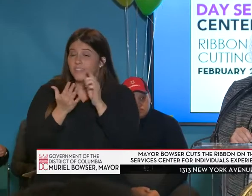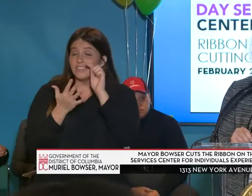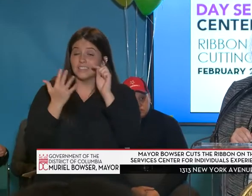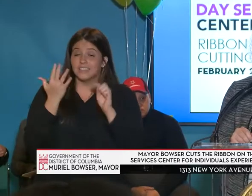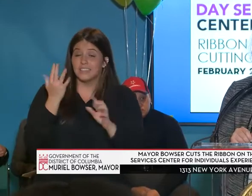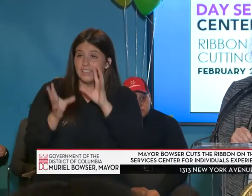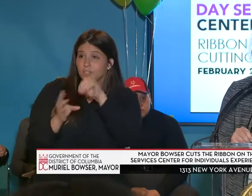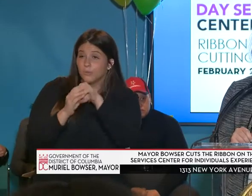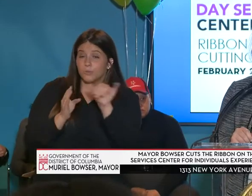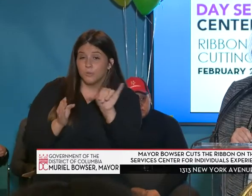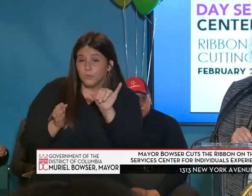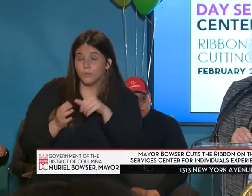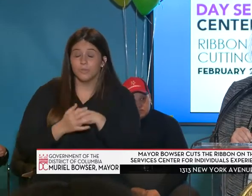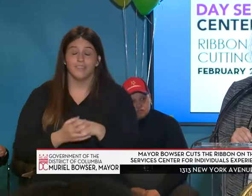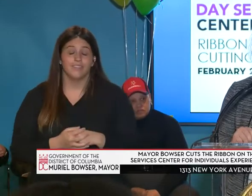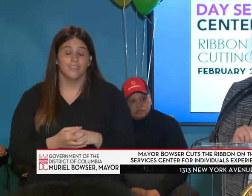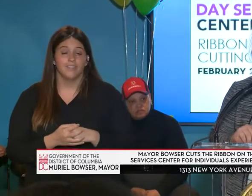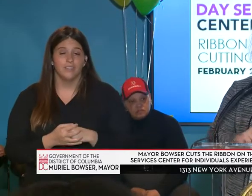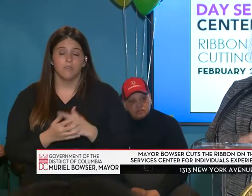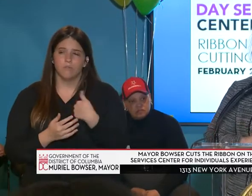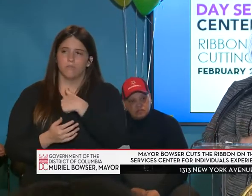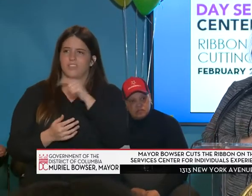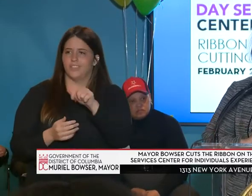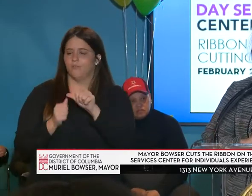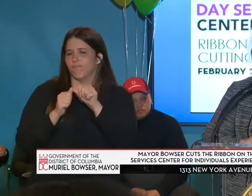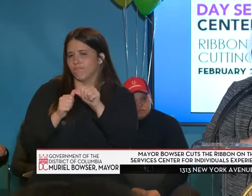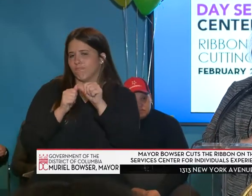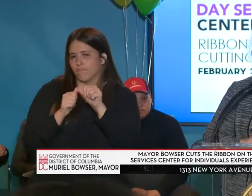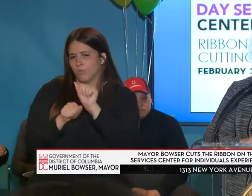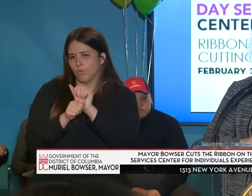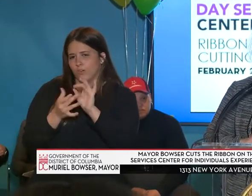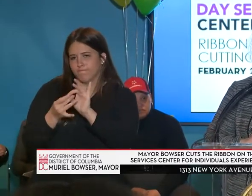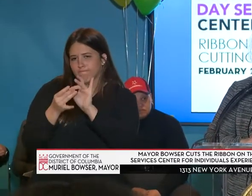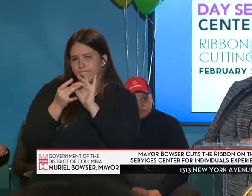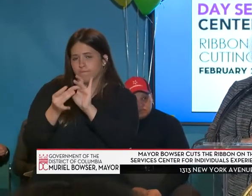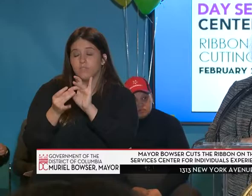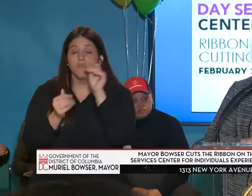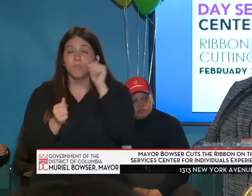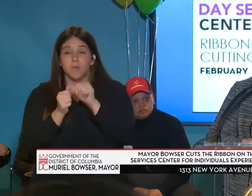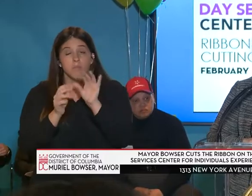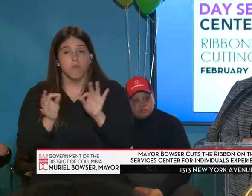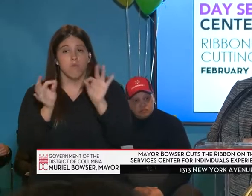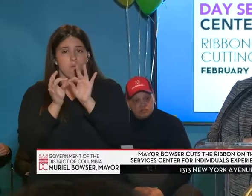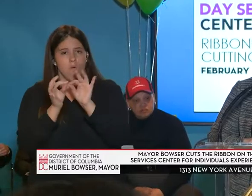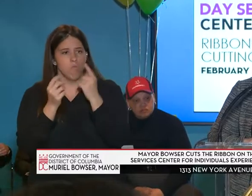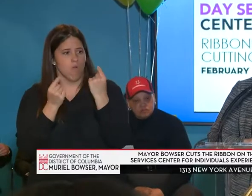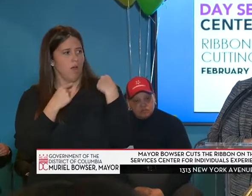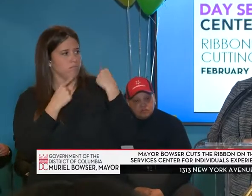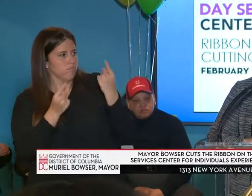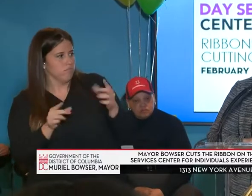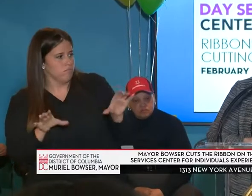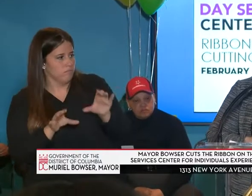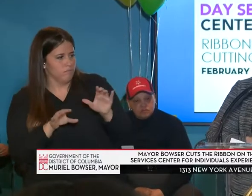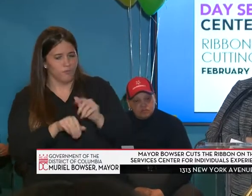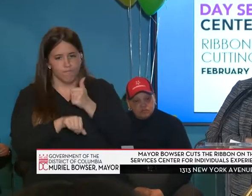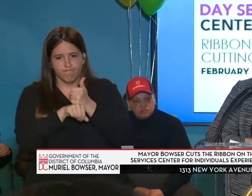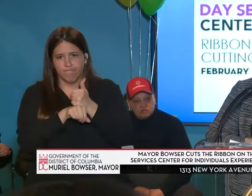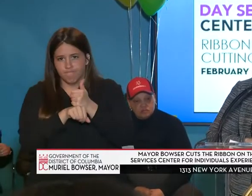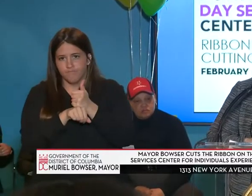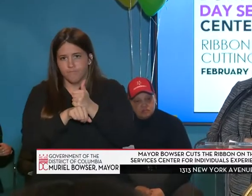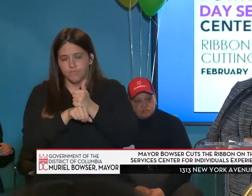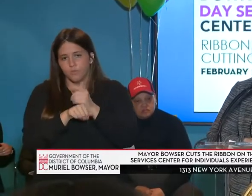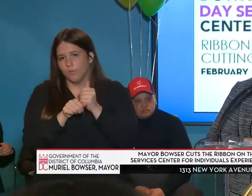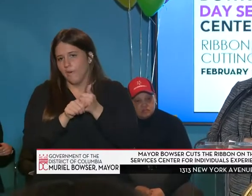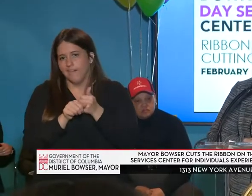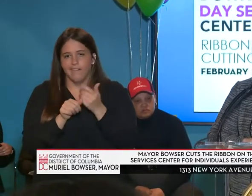go with it, and that means continuing to work together. So remember what it took to get us here today because we have to keep that up.